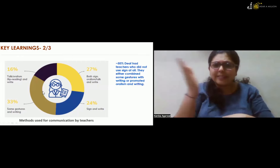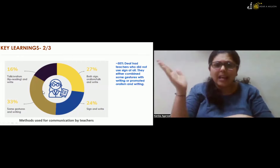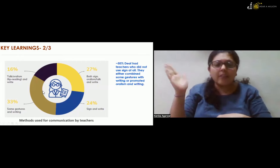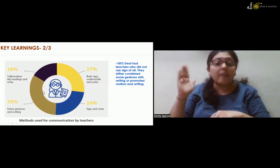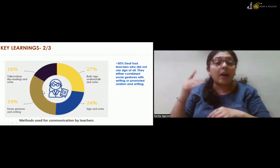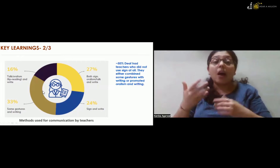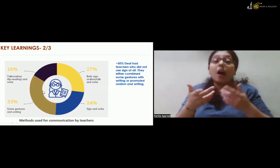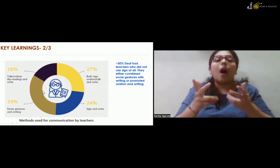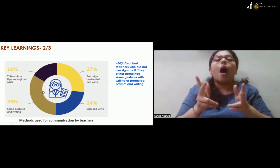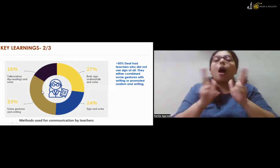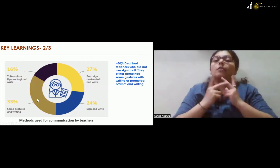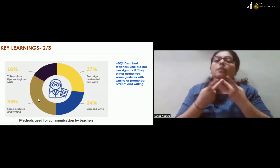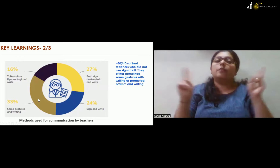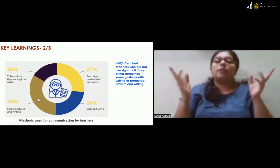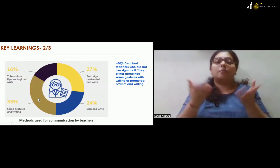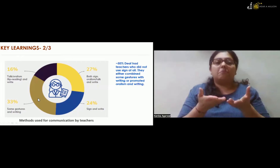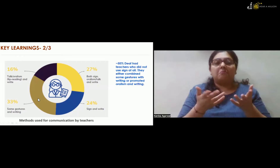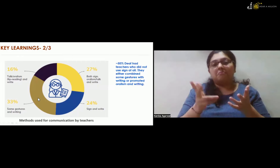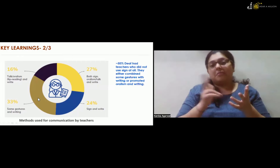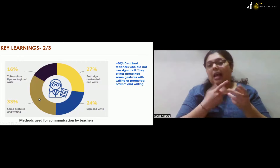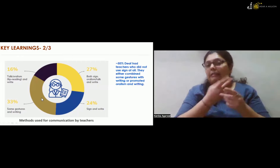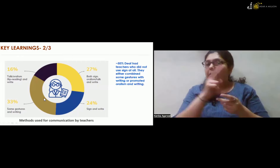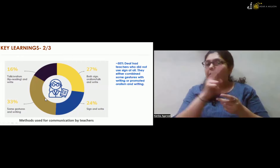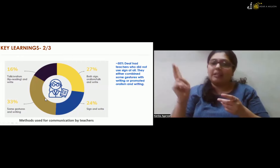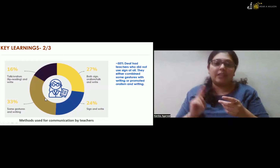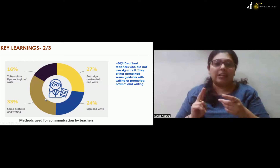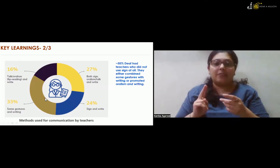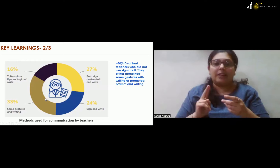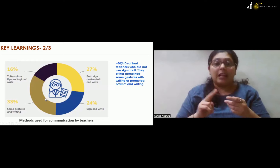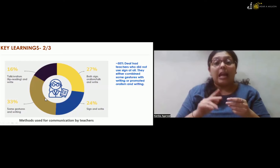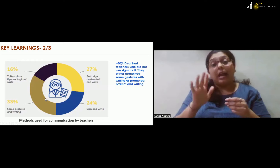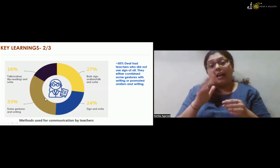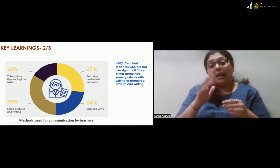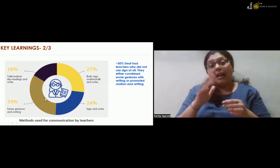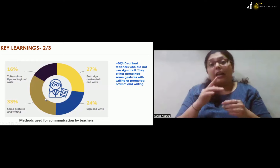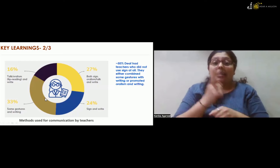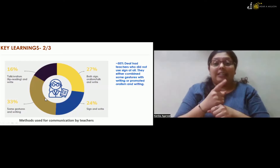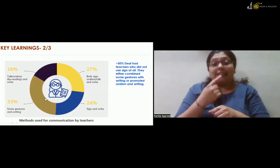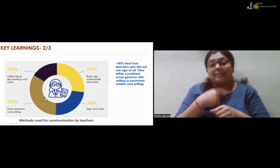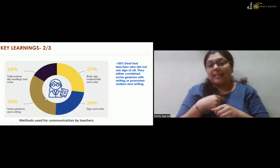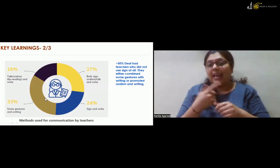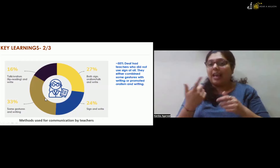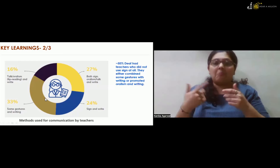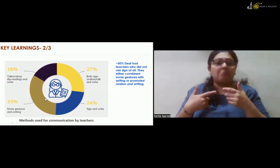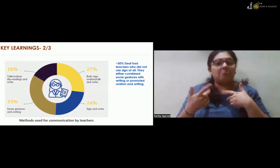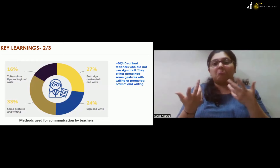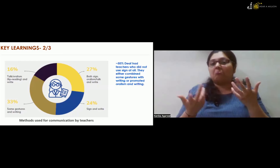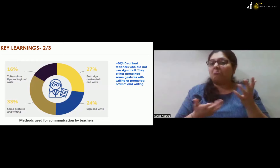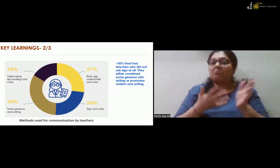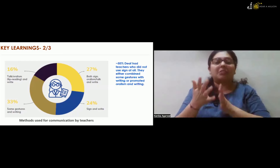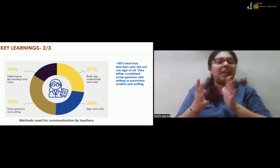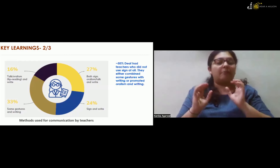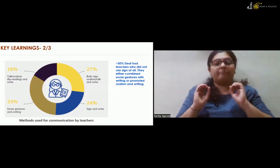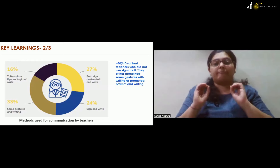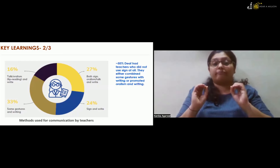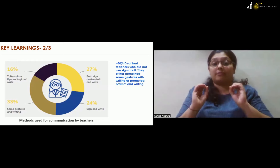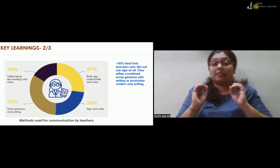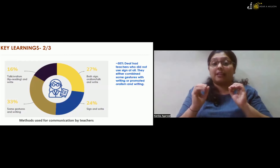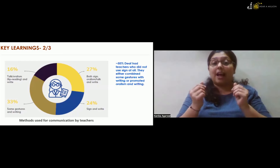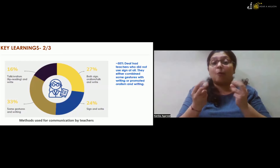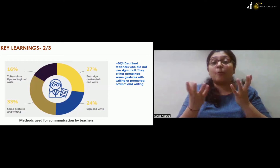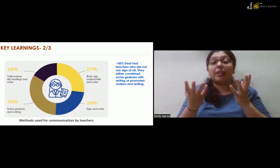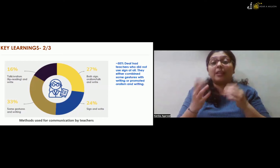just write on the board and keep talking to these kids. But the answers which we got were very different. Teachers